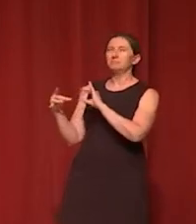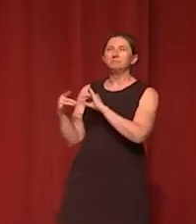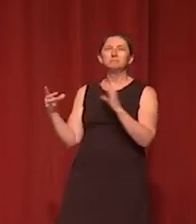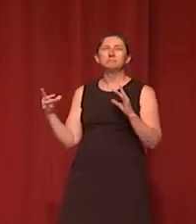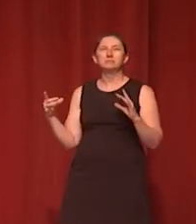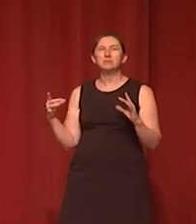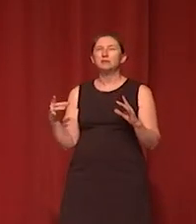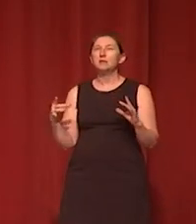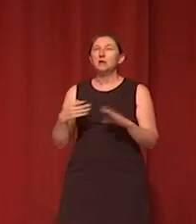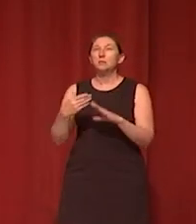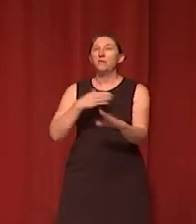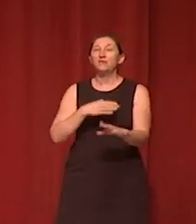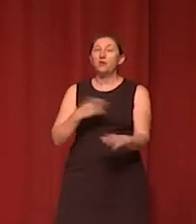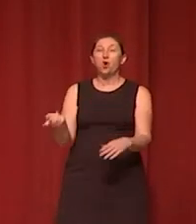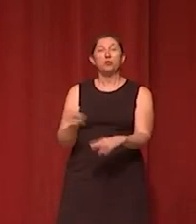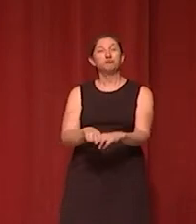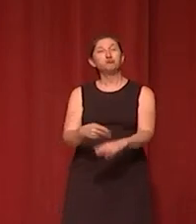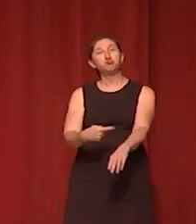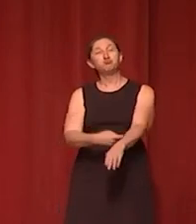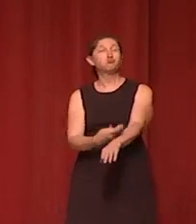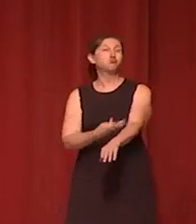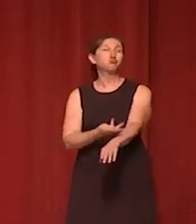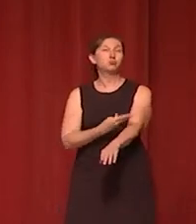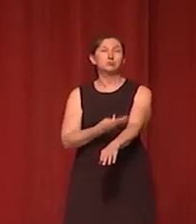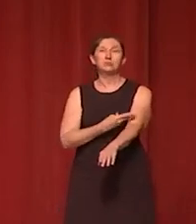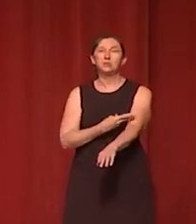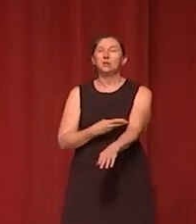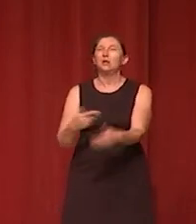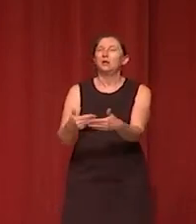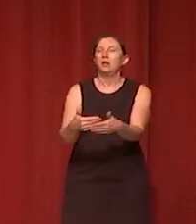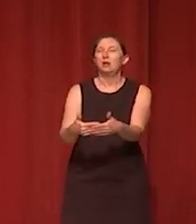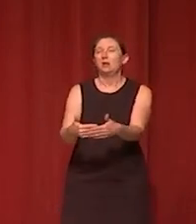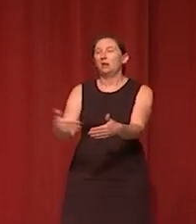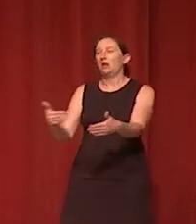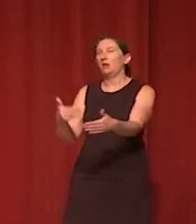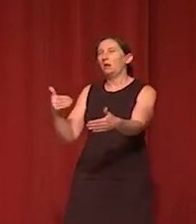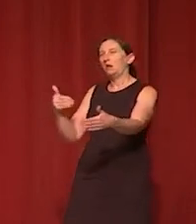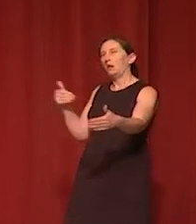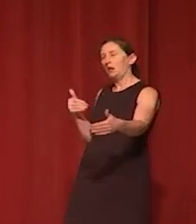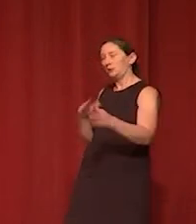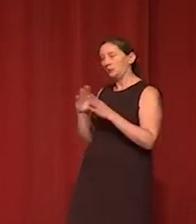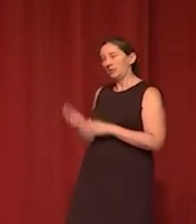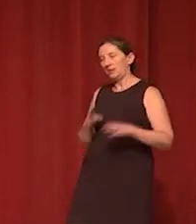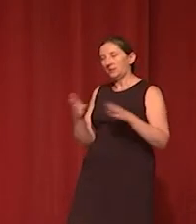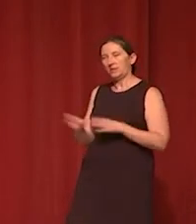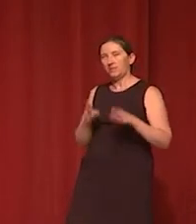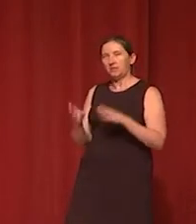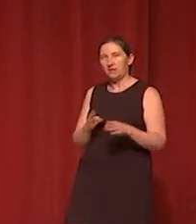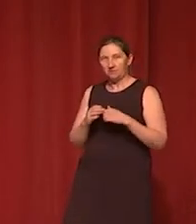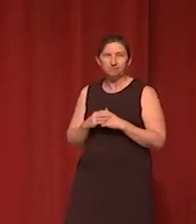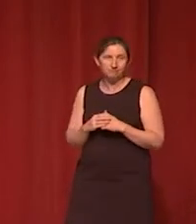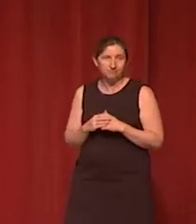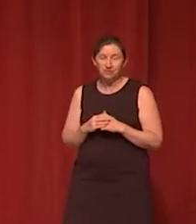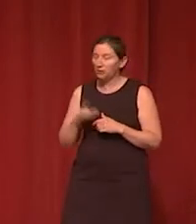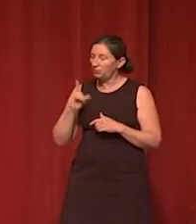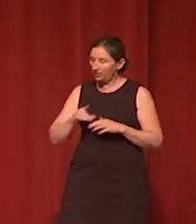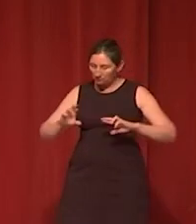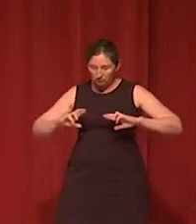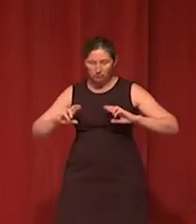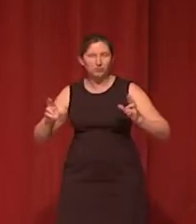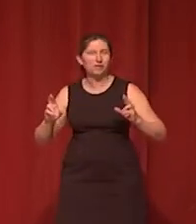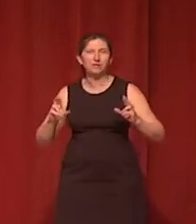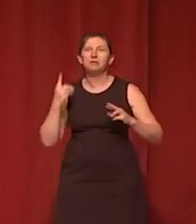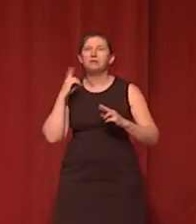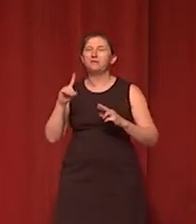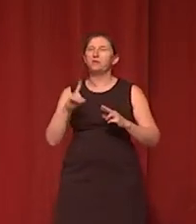actual infusion that you're going to get every 2 weeks and the 18 months that may come with that treatment that need to be put in place to make sure, you